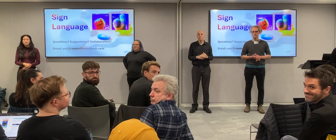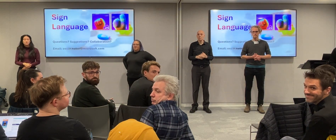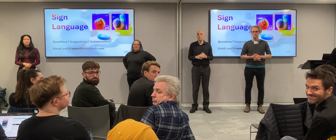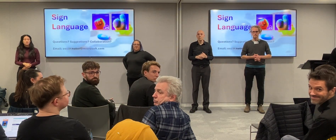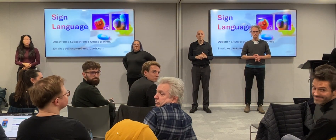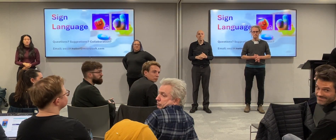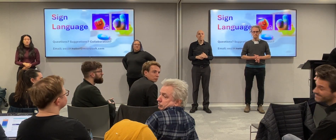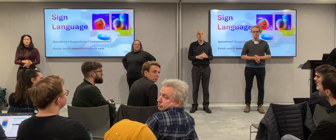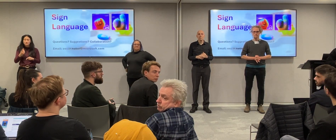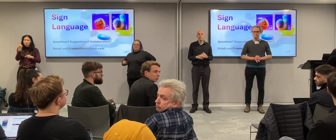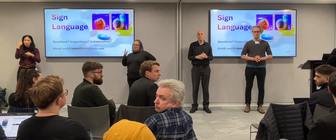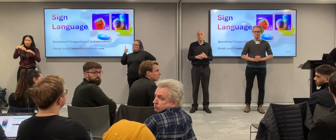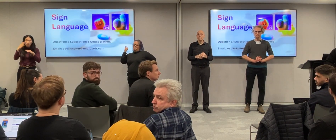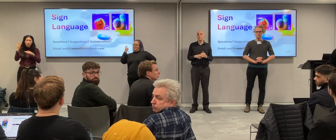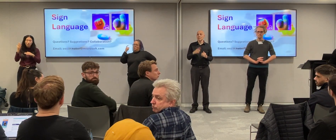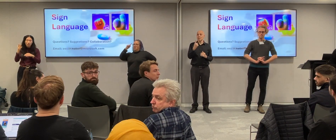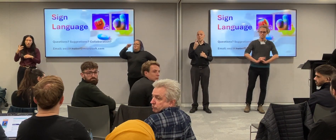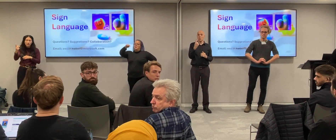Probably one more question. Yes.